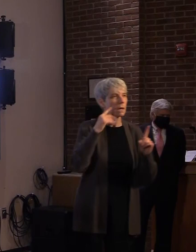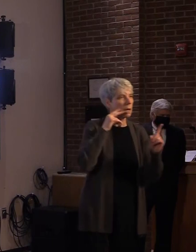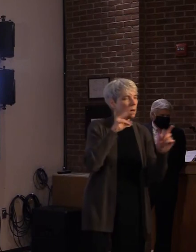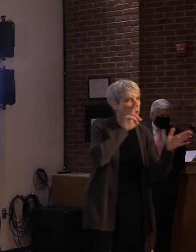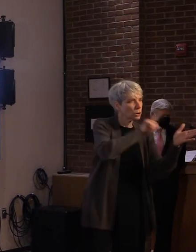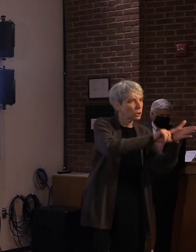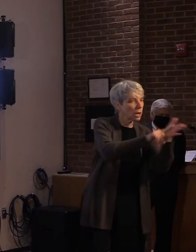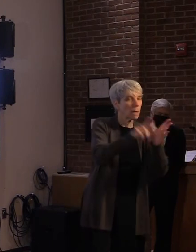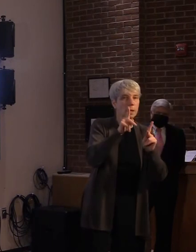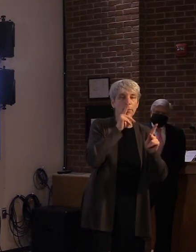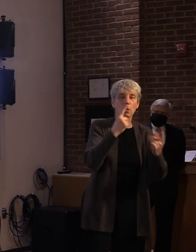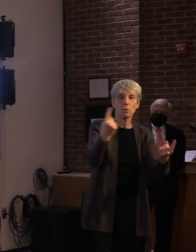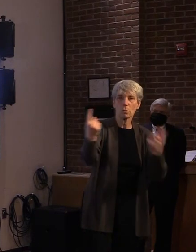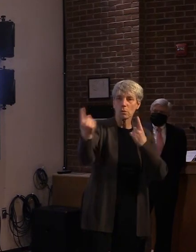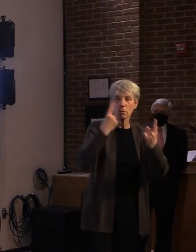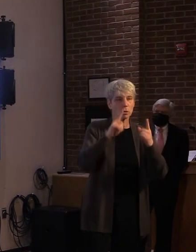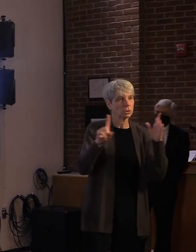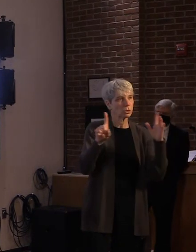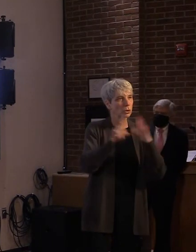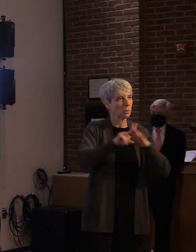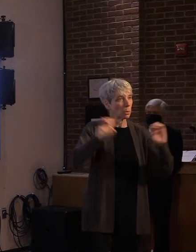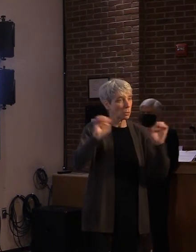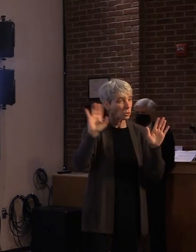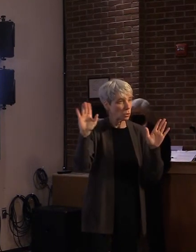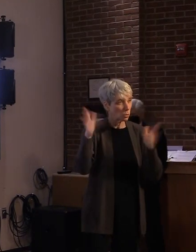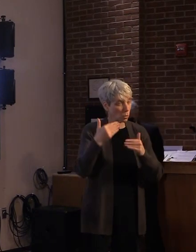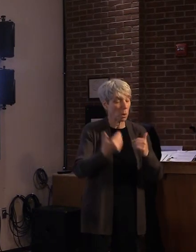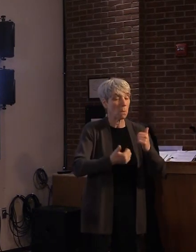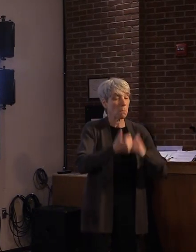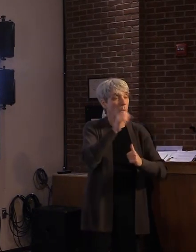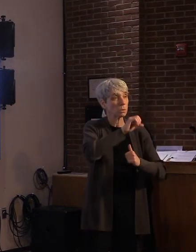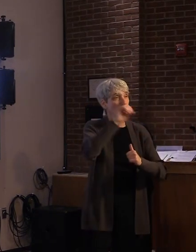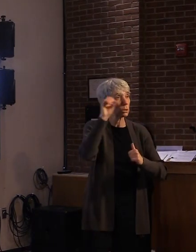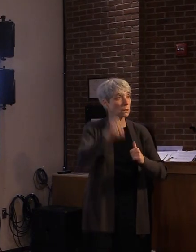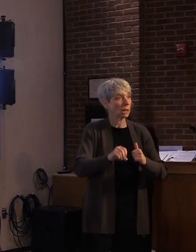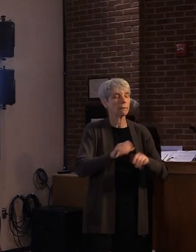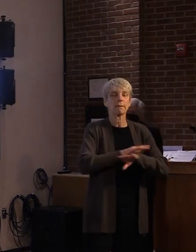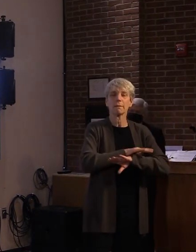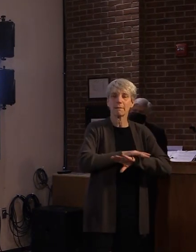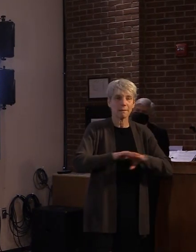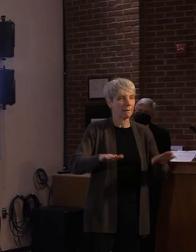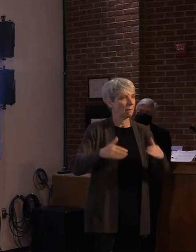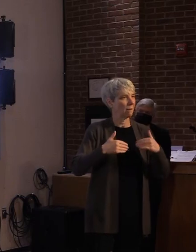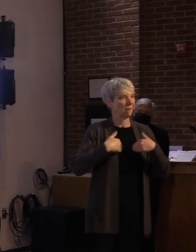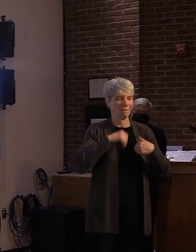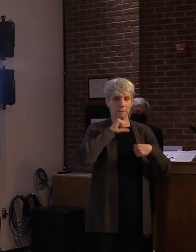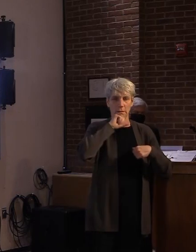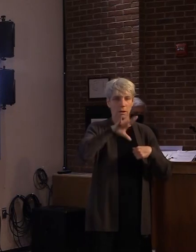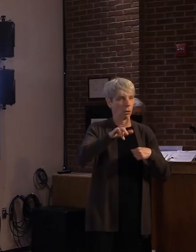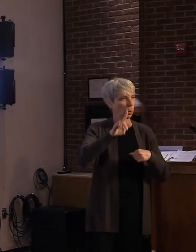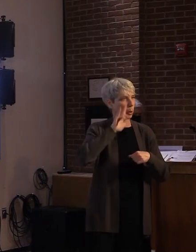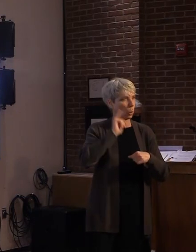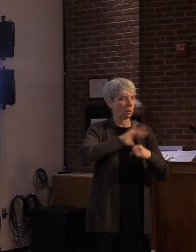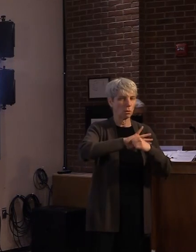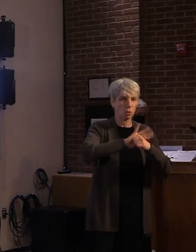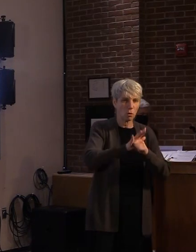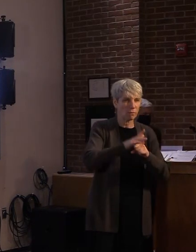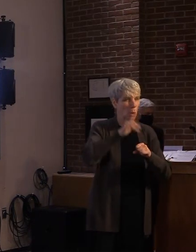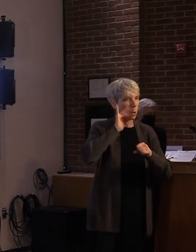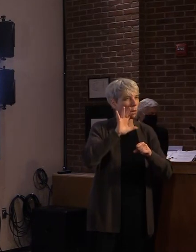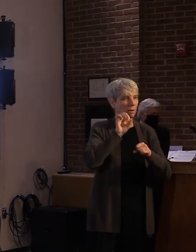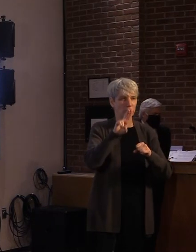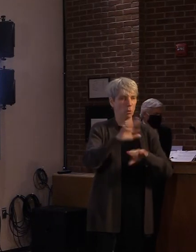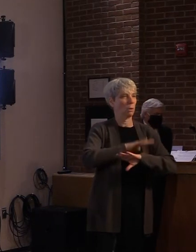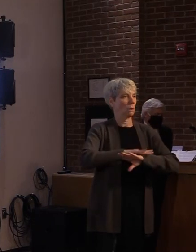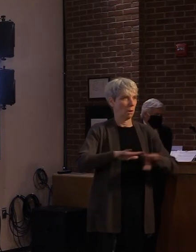data showing few visits to emergency rooms or urgent cares for COVID-like symptoms or flu-like symptoms.